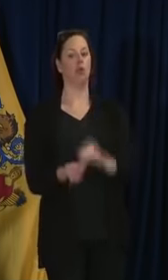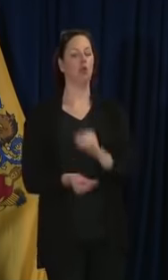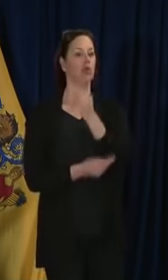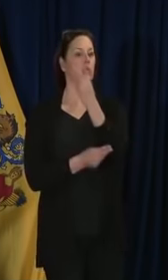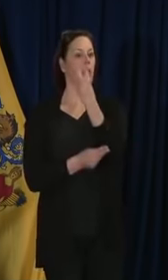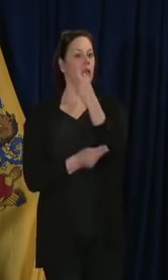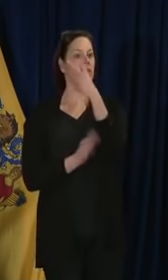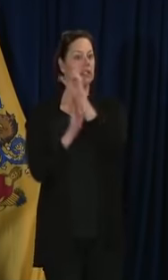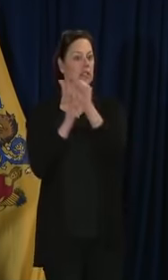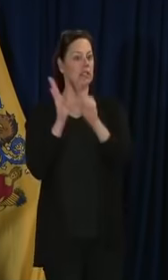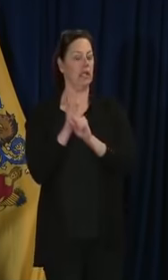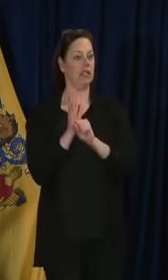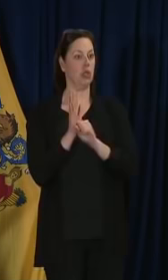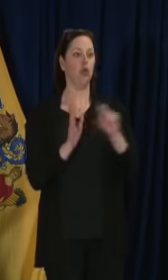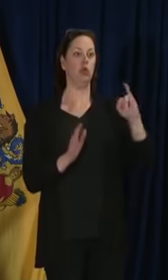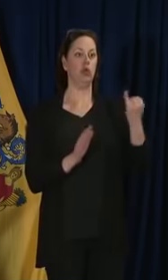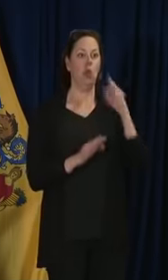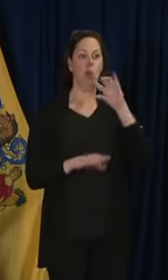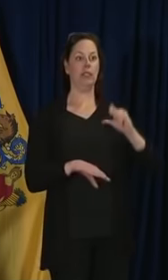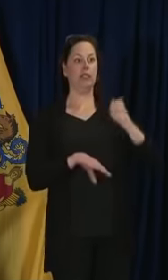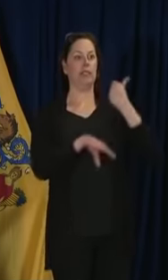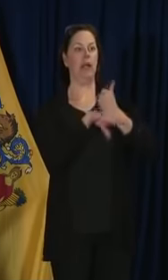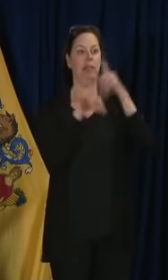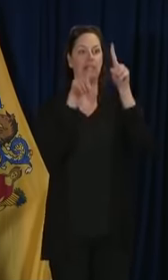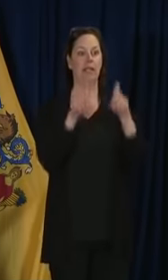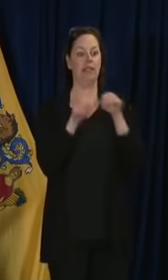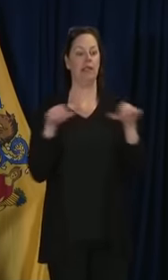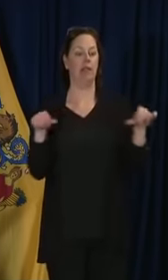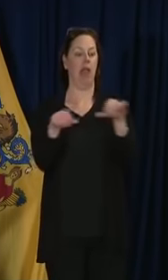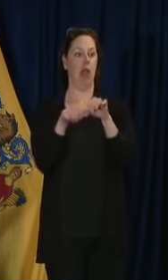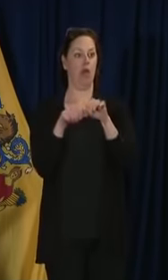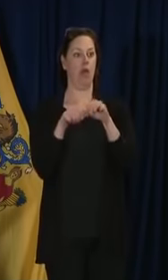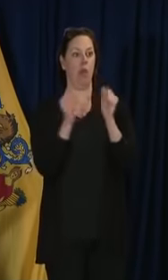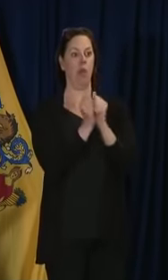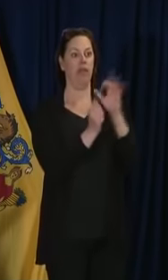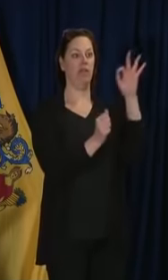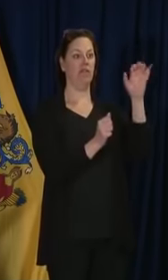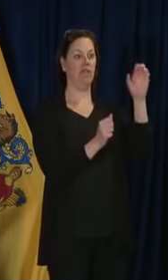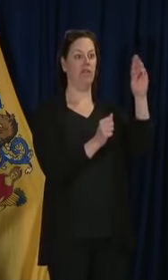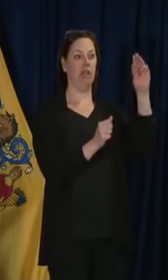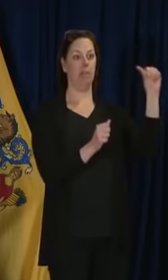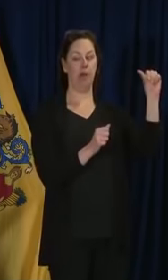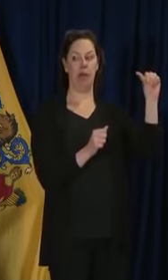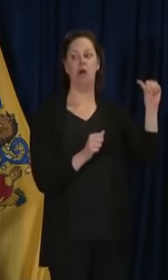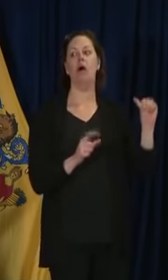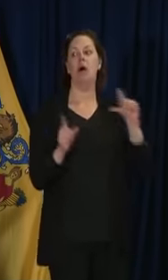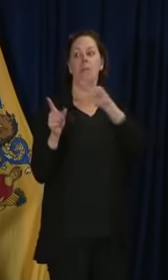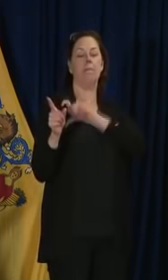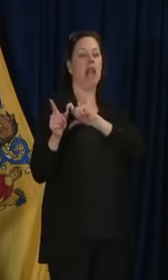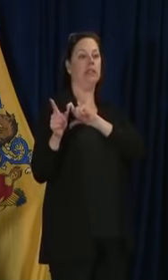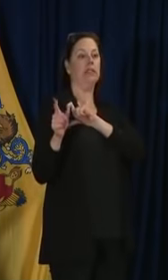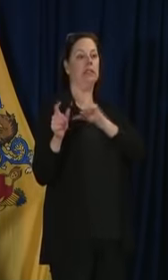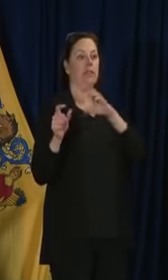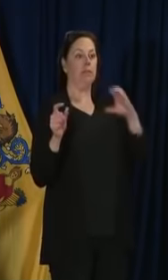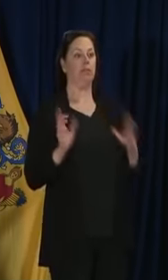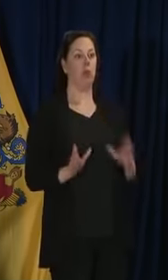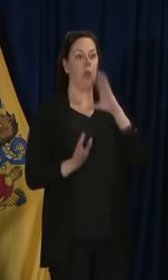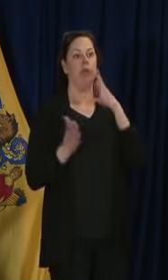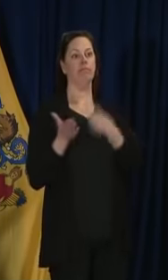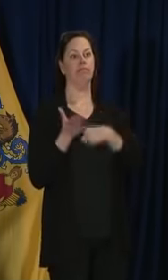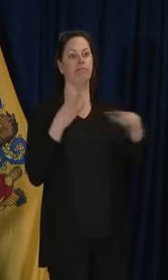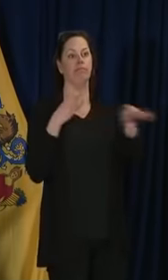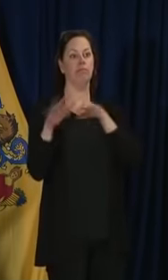sites in conjunction with the federal government, and specific FEMA. Colonel Callahan will give additional details on this, I think,